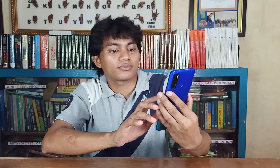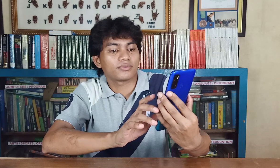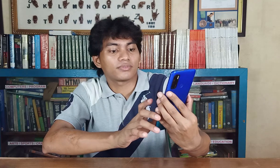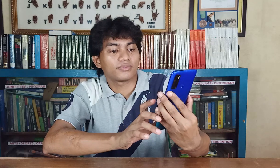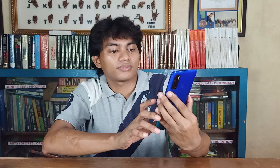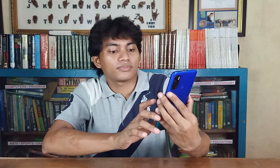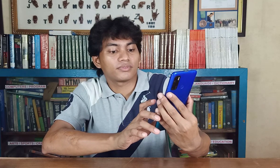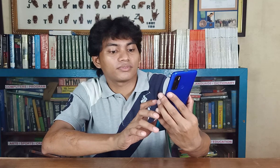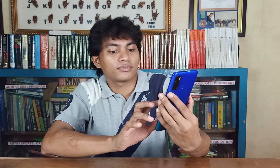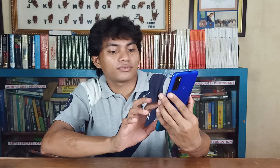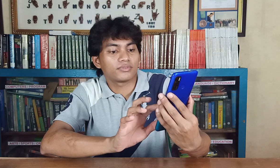See?